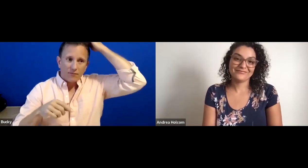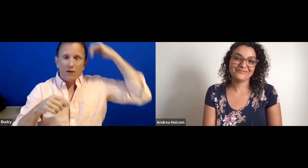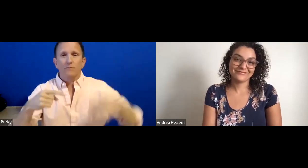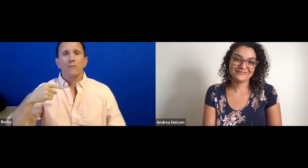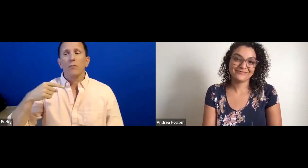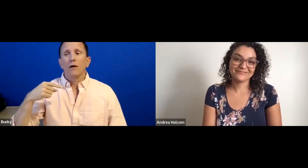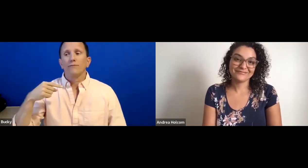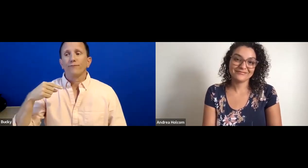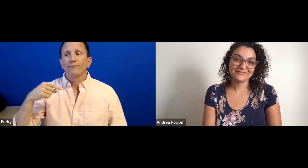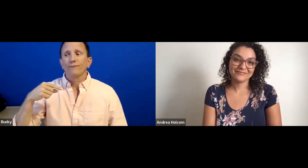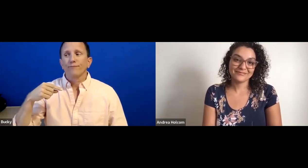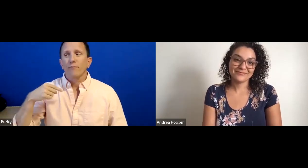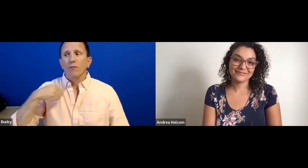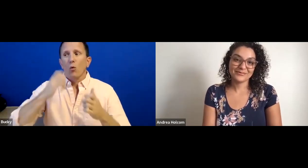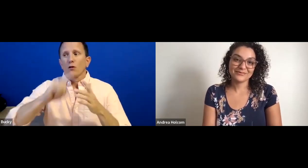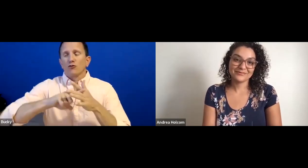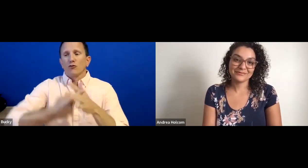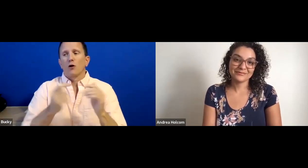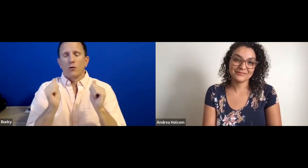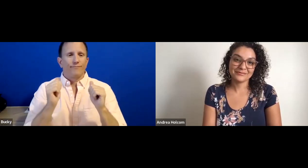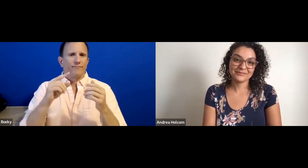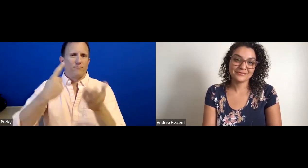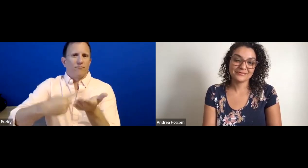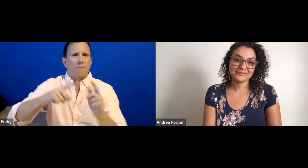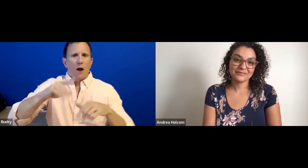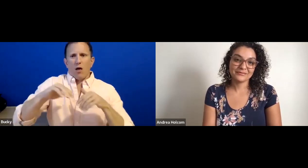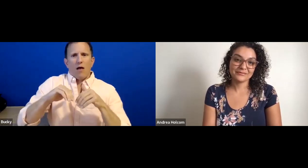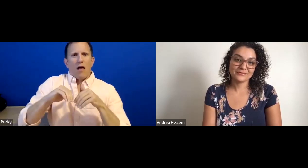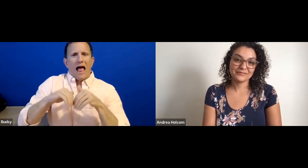on that phone so that we are ready to go when she joins us.